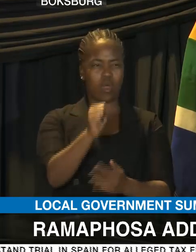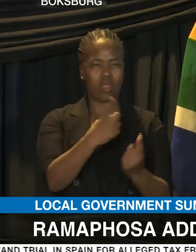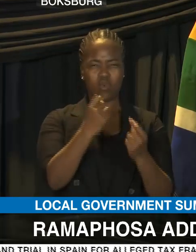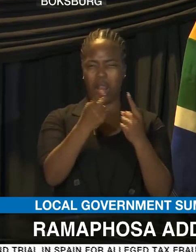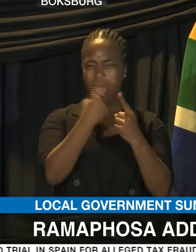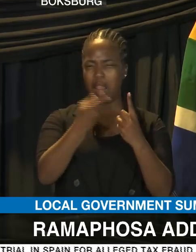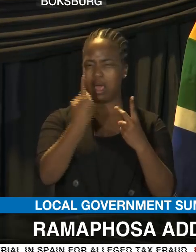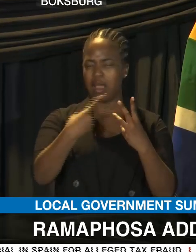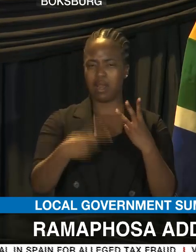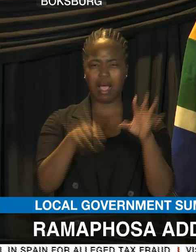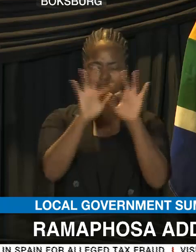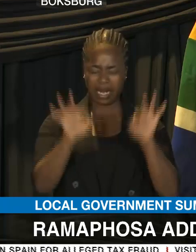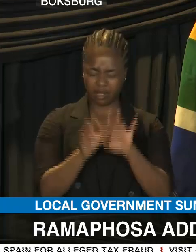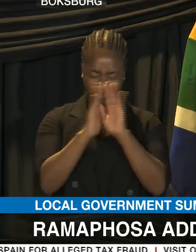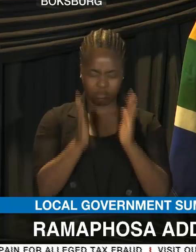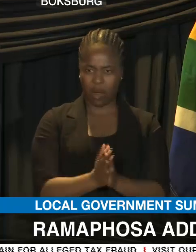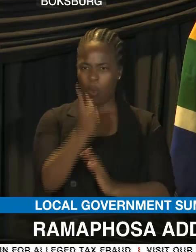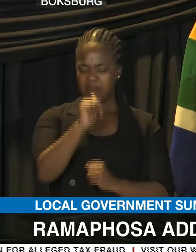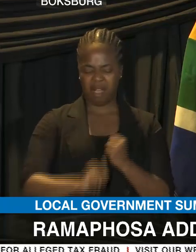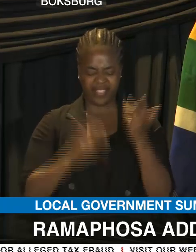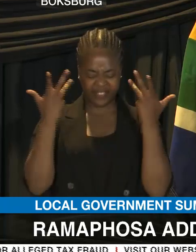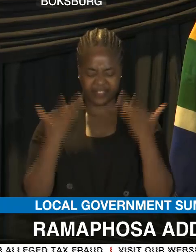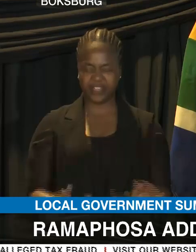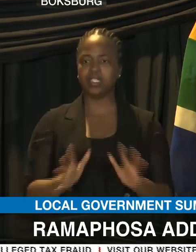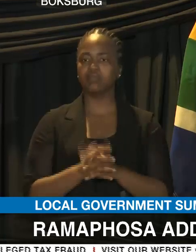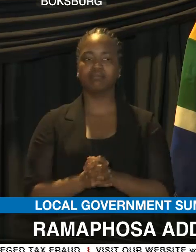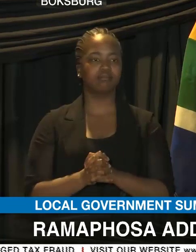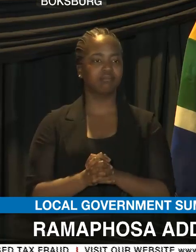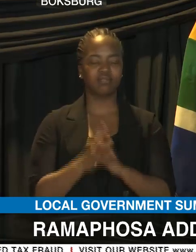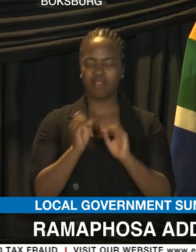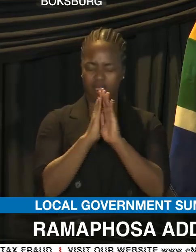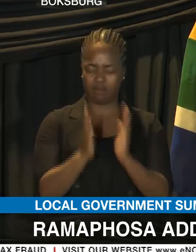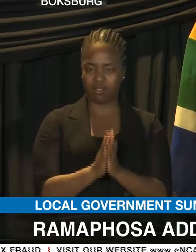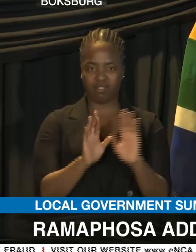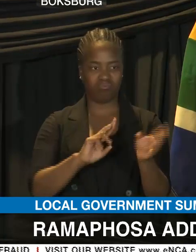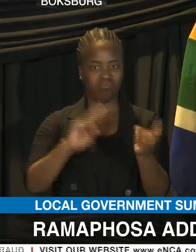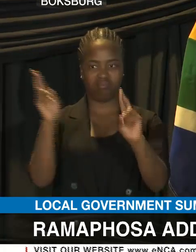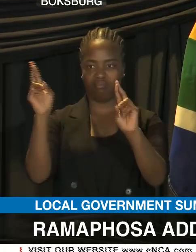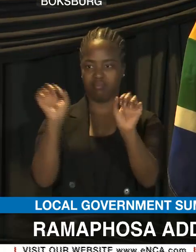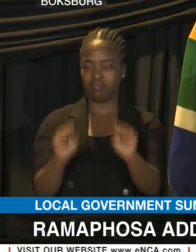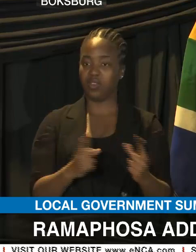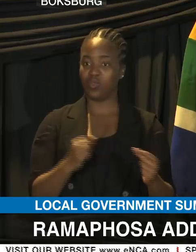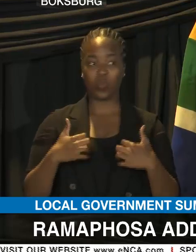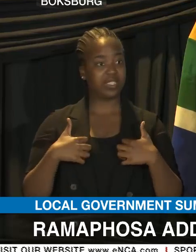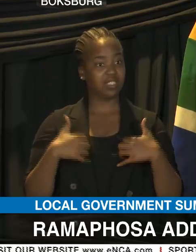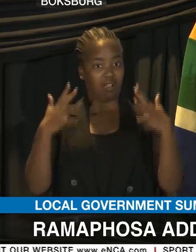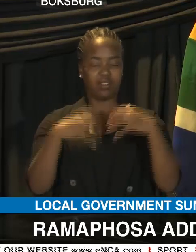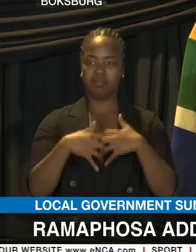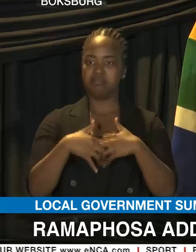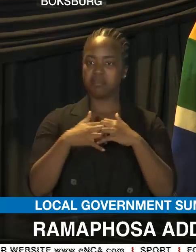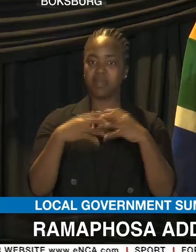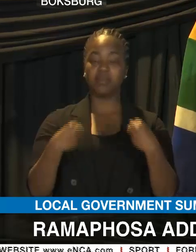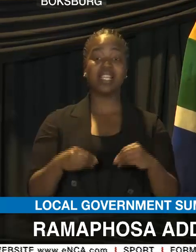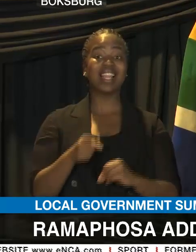all your applications, and within a month, we will have everything ready for you to invest.